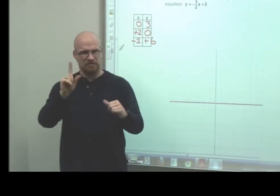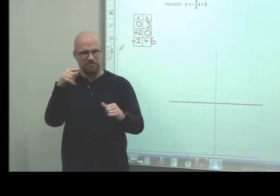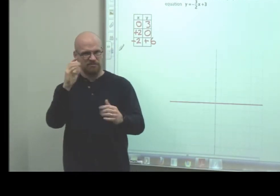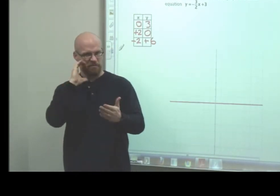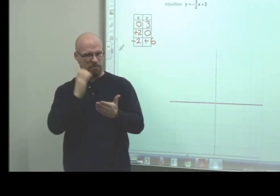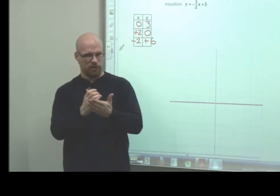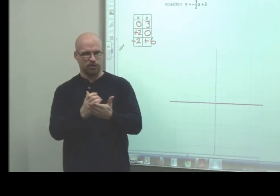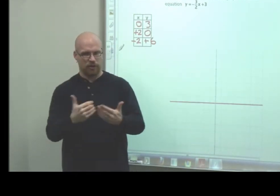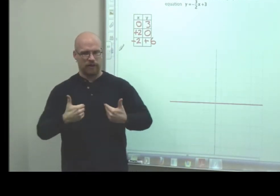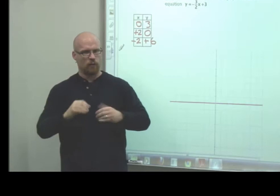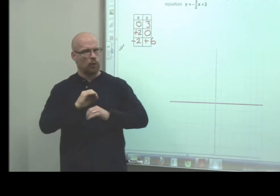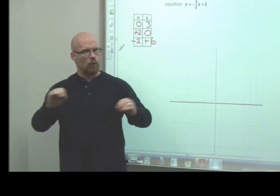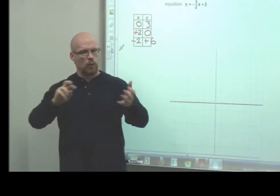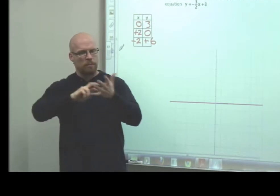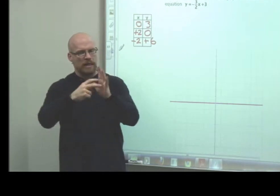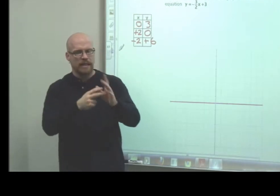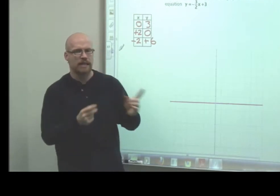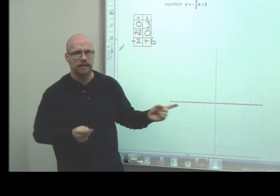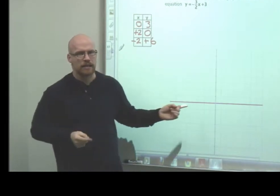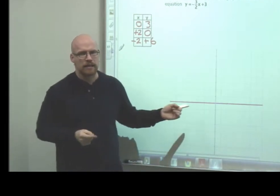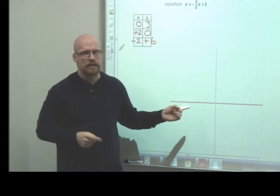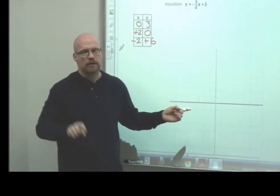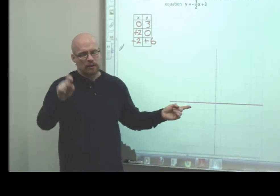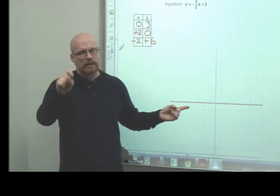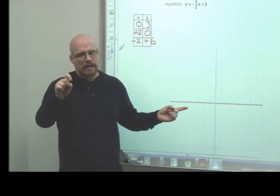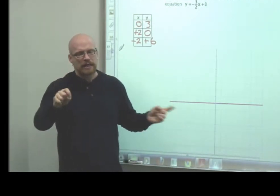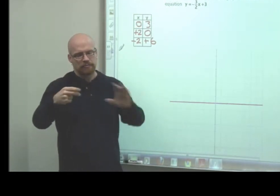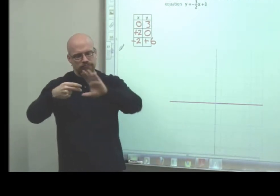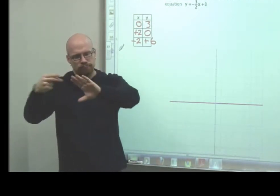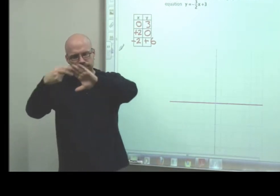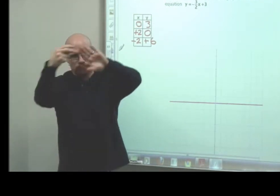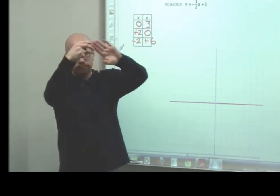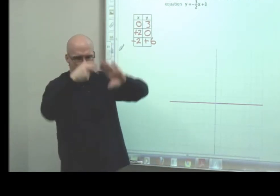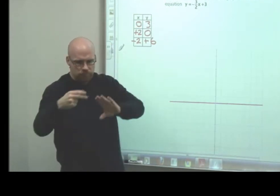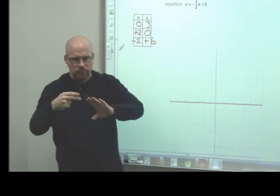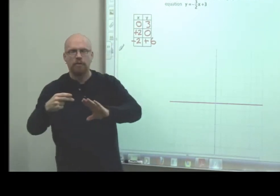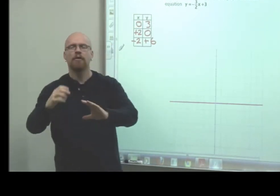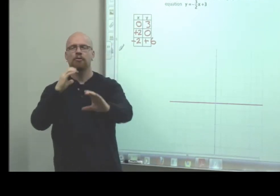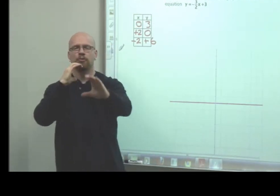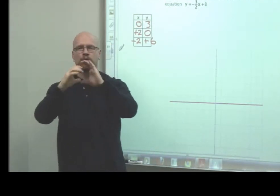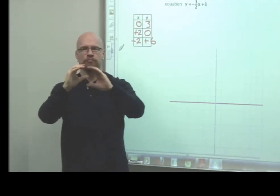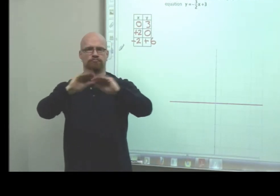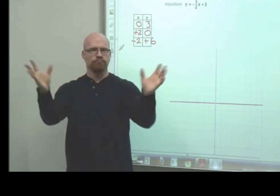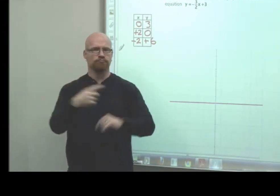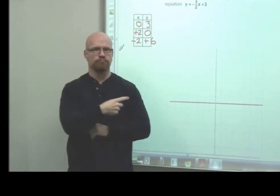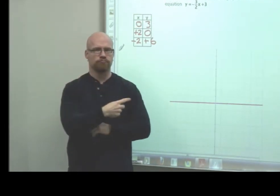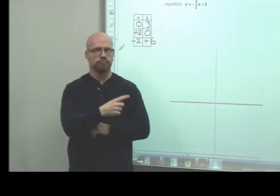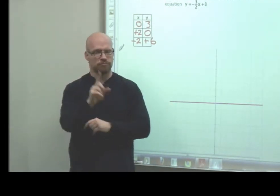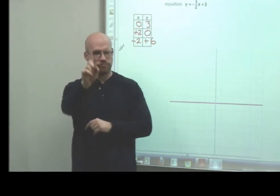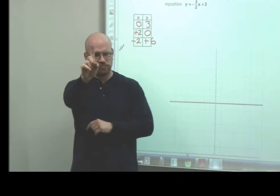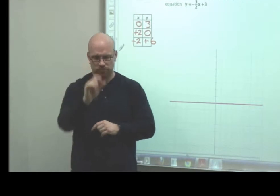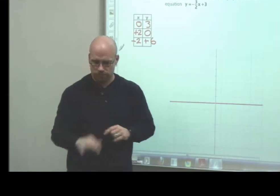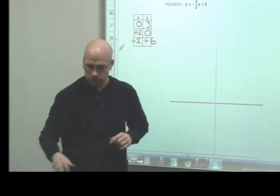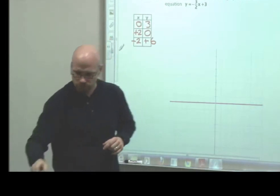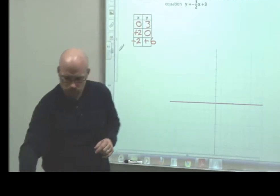Right now, it's a grid, but it's only a picture. It has 0 meaning right now. We need to label things so we